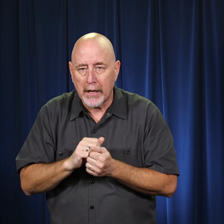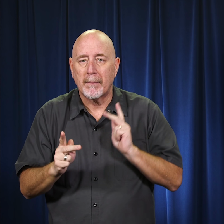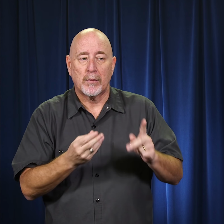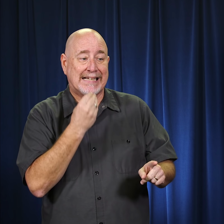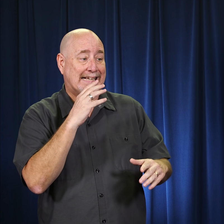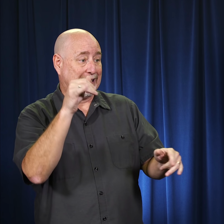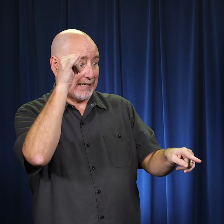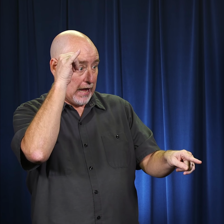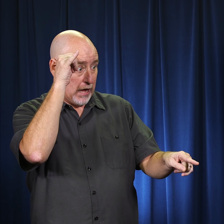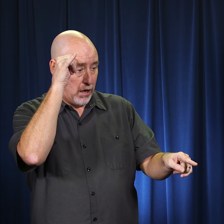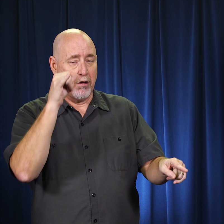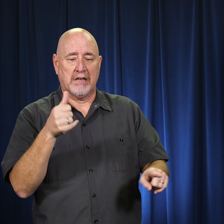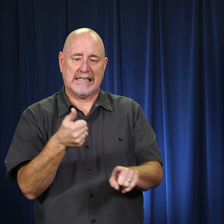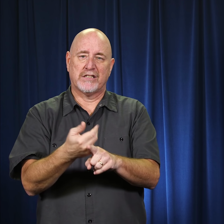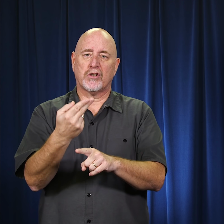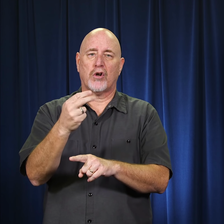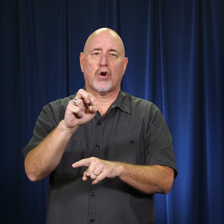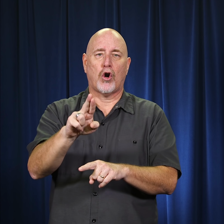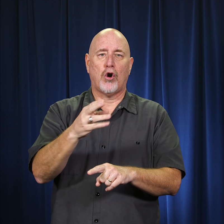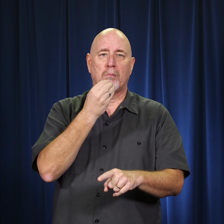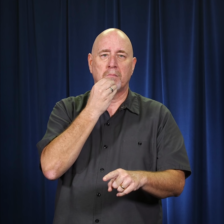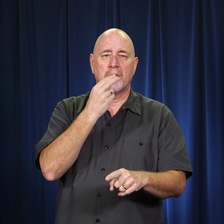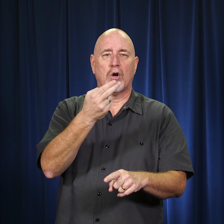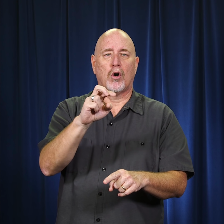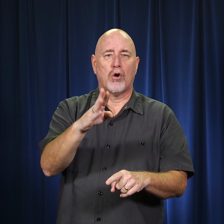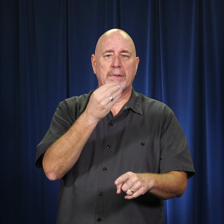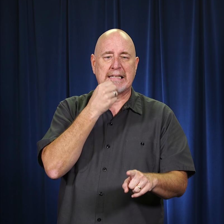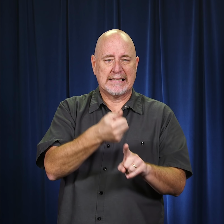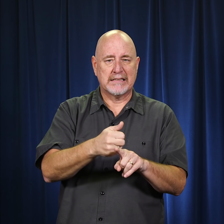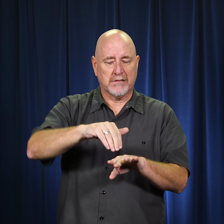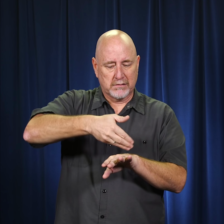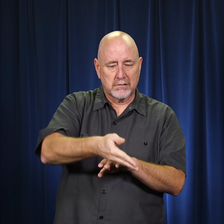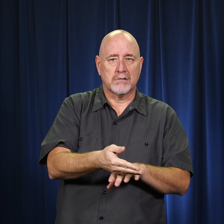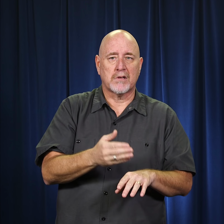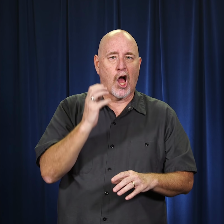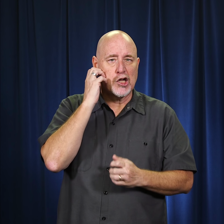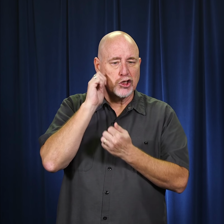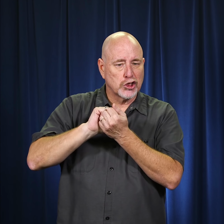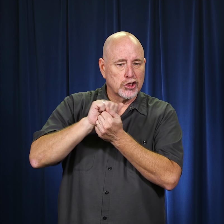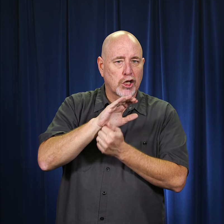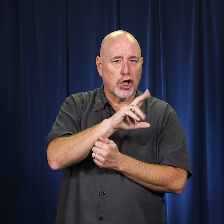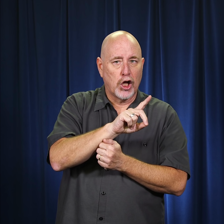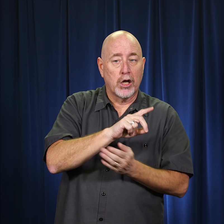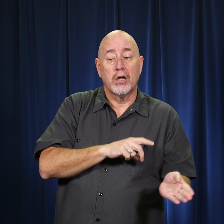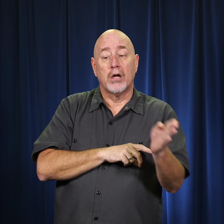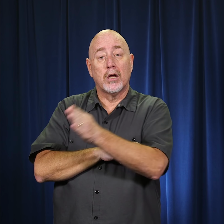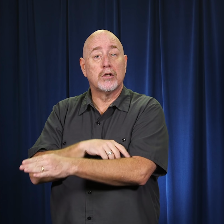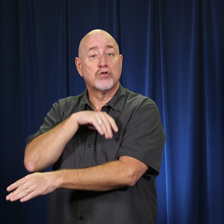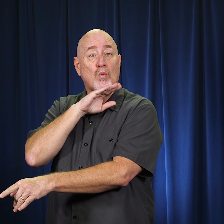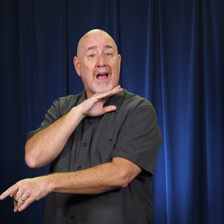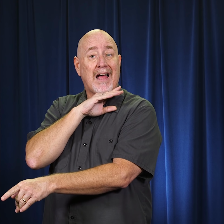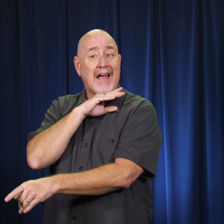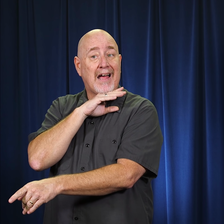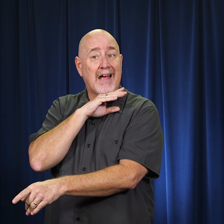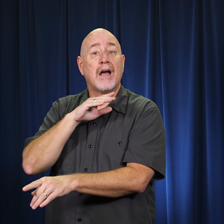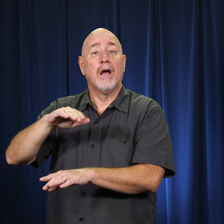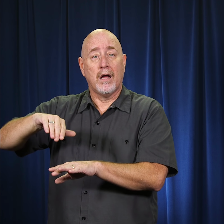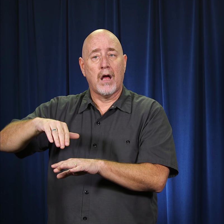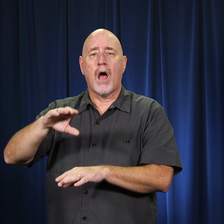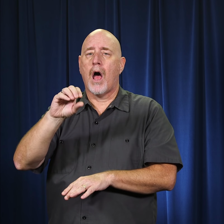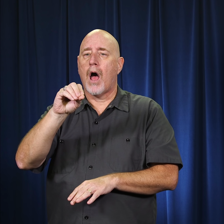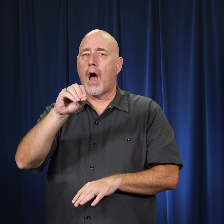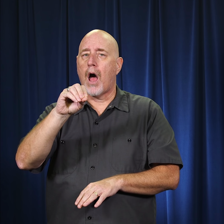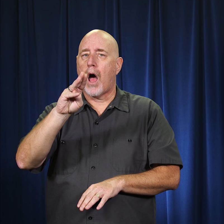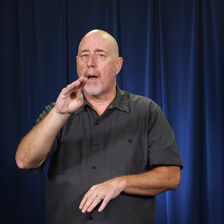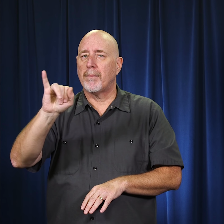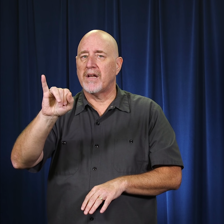And that is an herbivore that chews the cud and has cloven hooves. But then you look at the swine and you realize that it